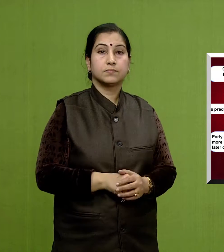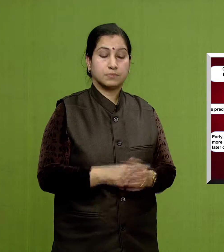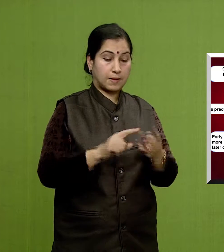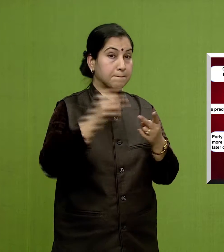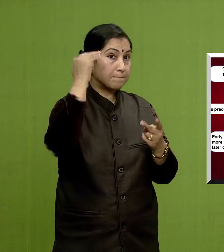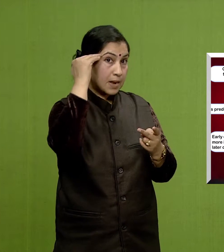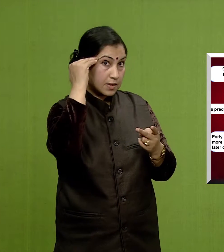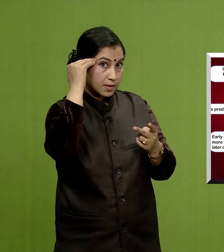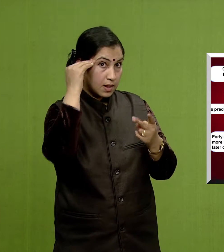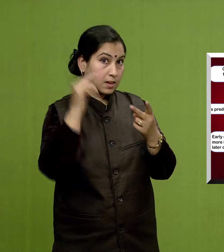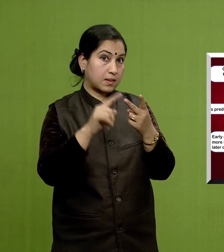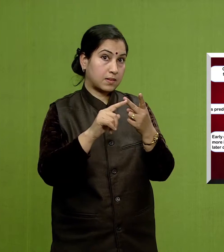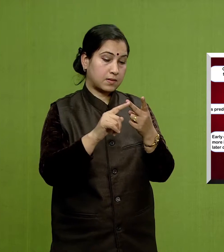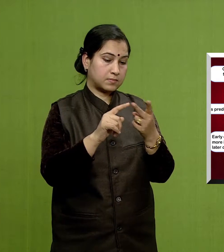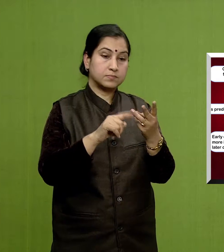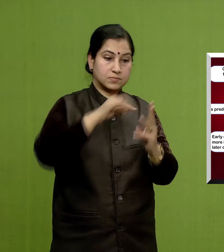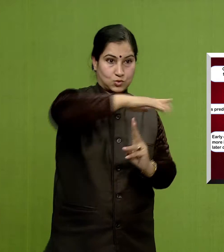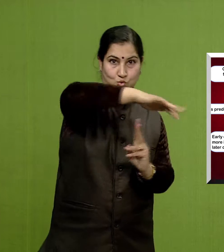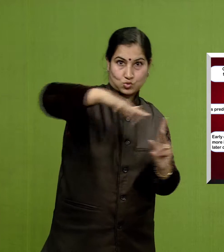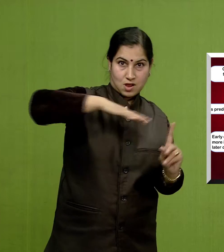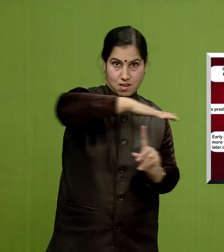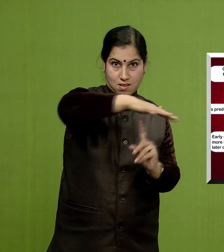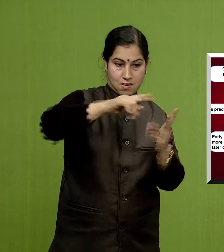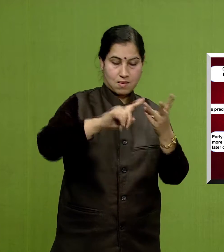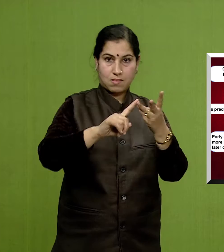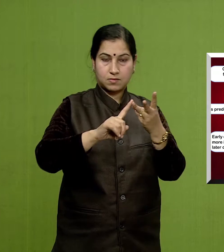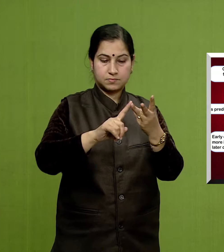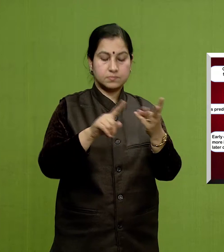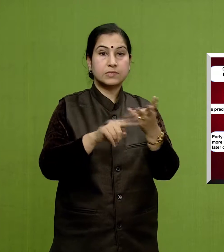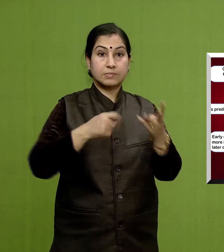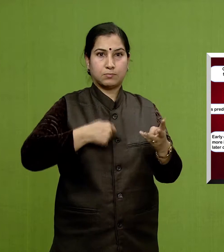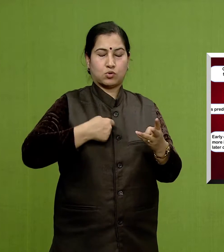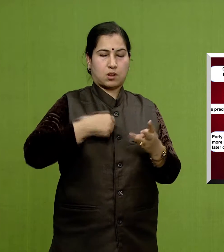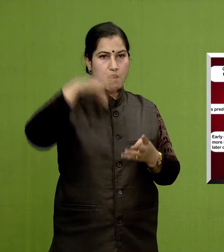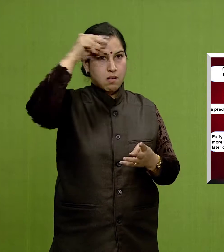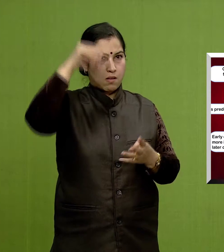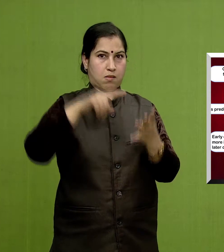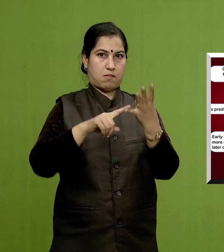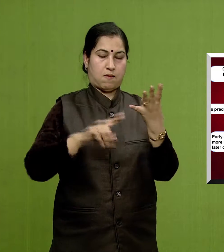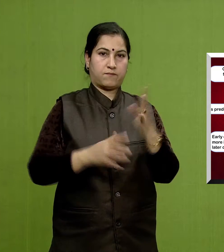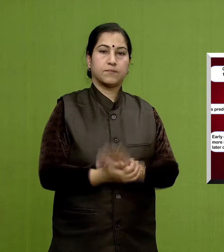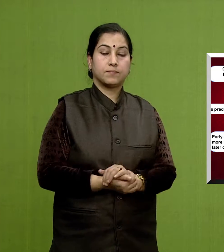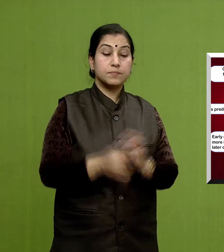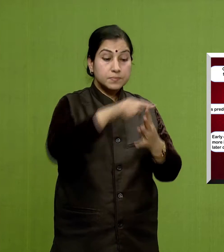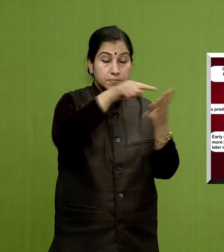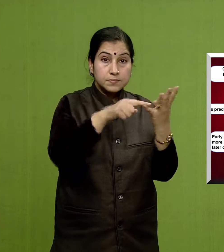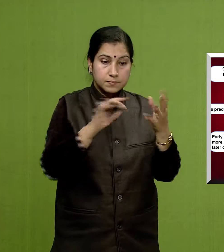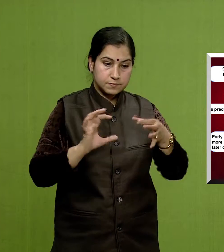mental, social, and emotional, are related to each